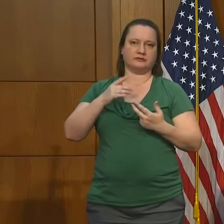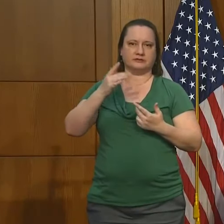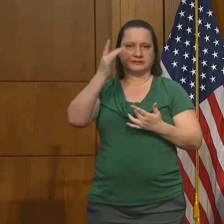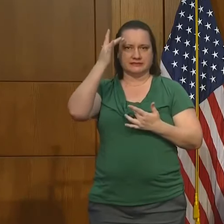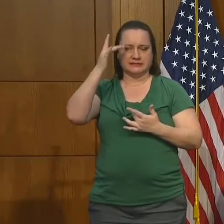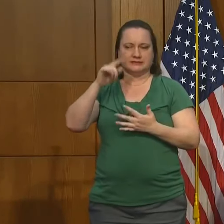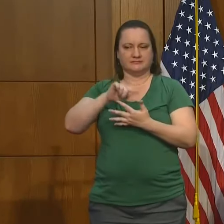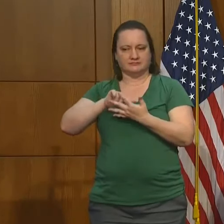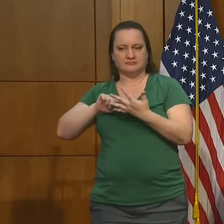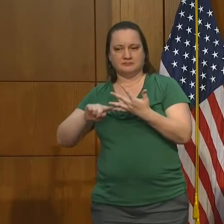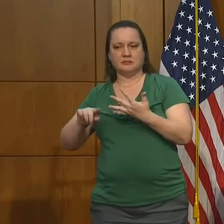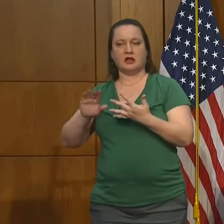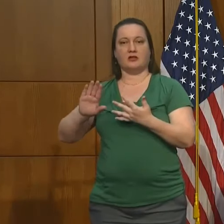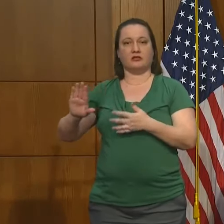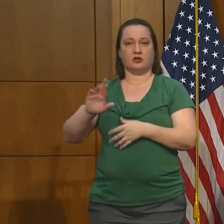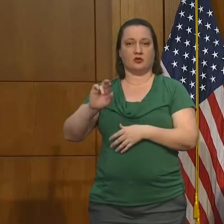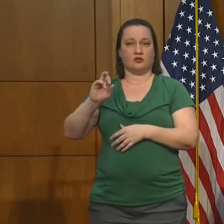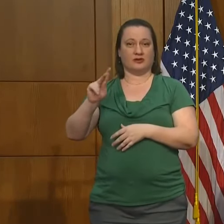if they contract